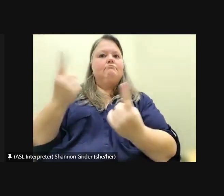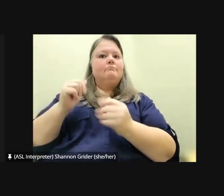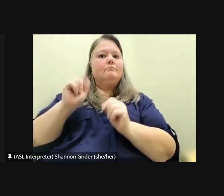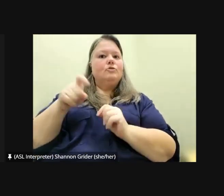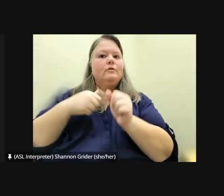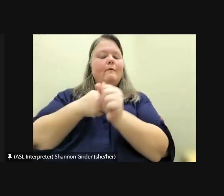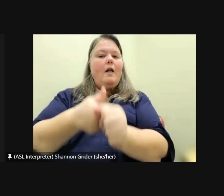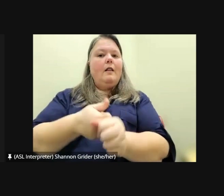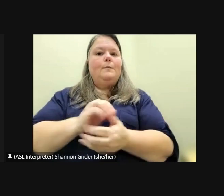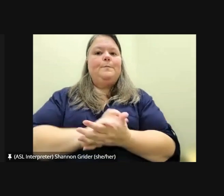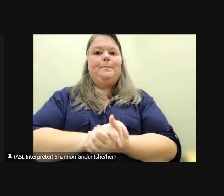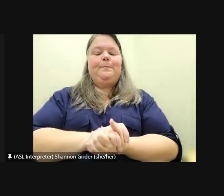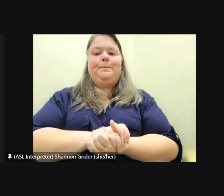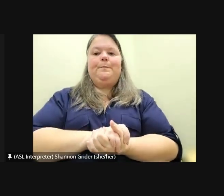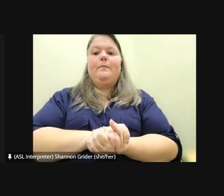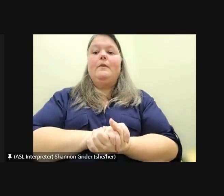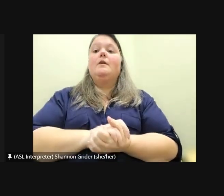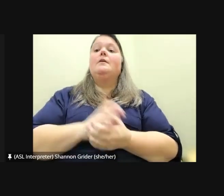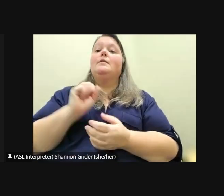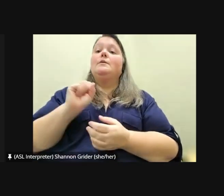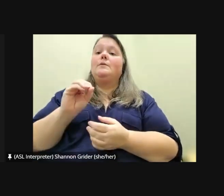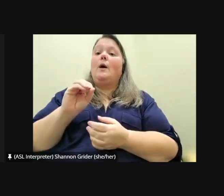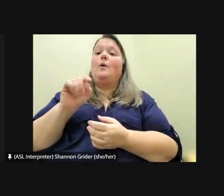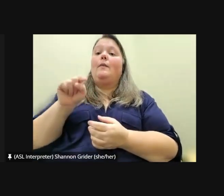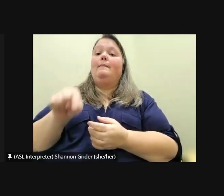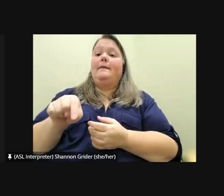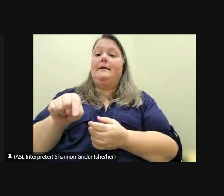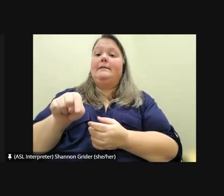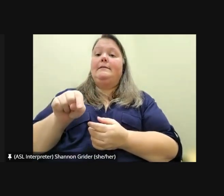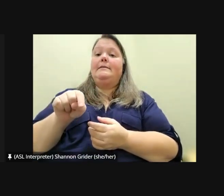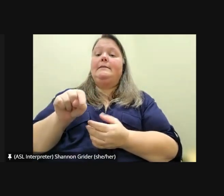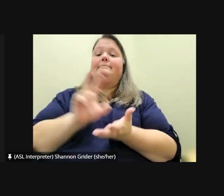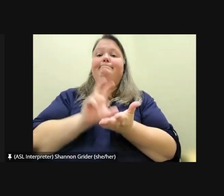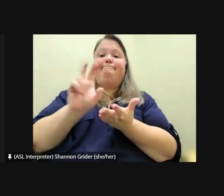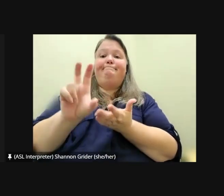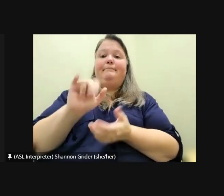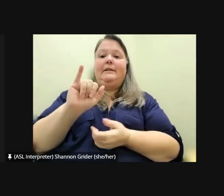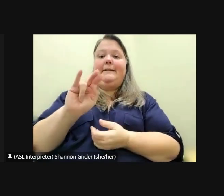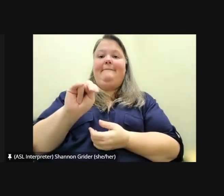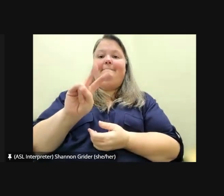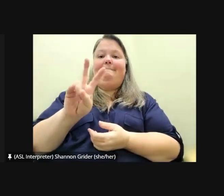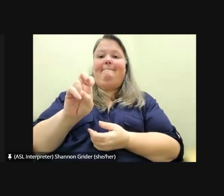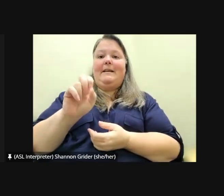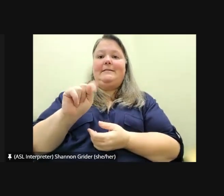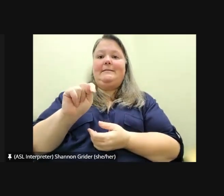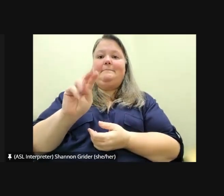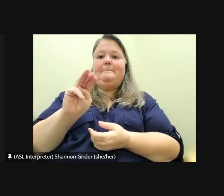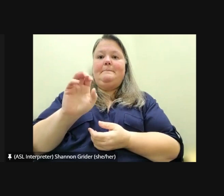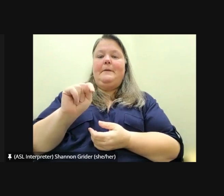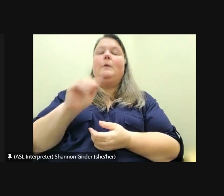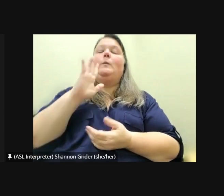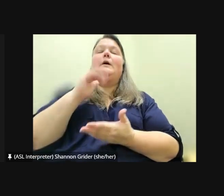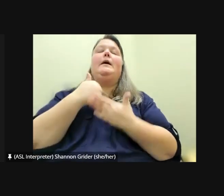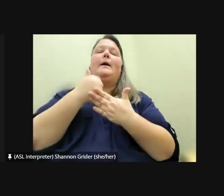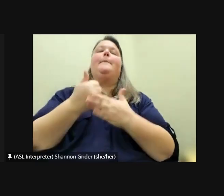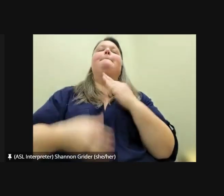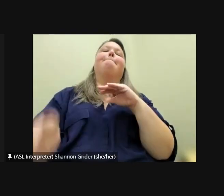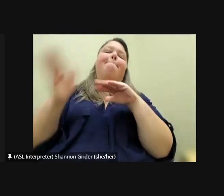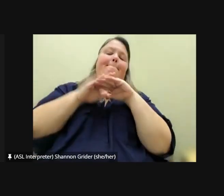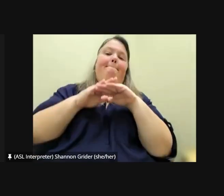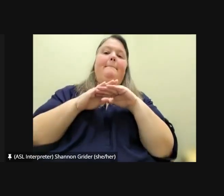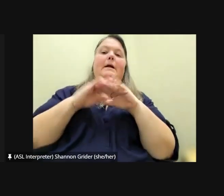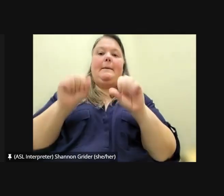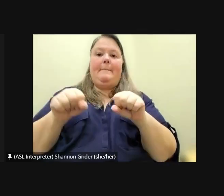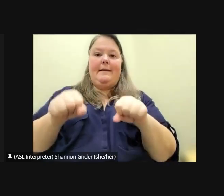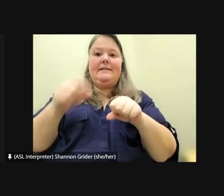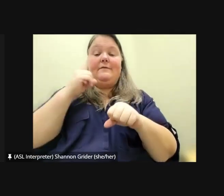Basically, this investment is going to provide additional capacity to a number of Kentucky state and